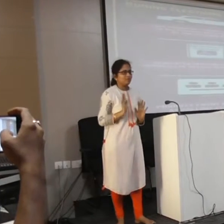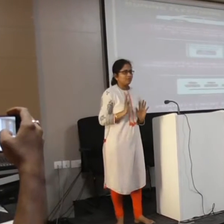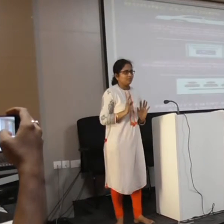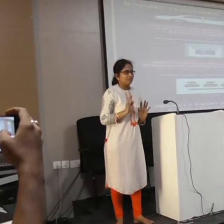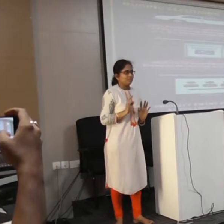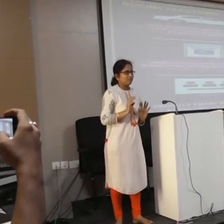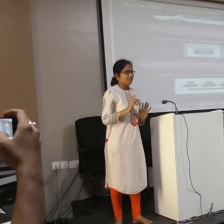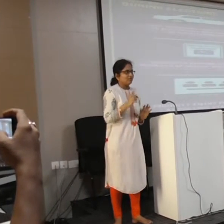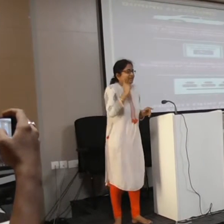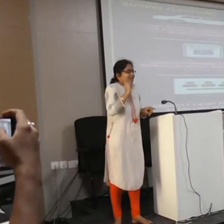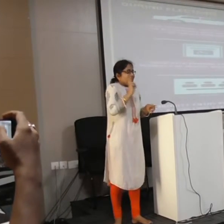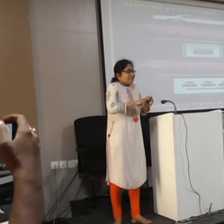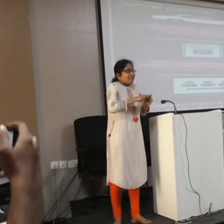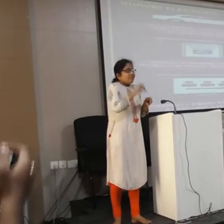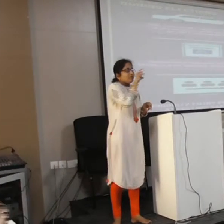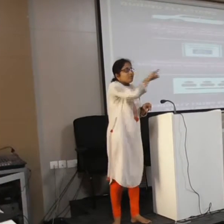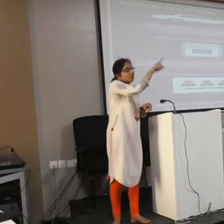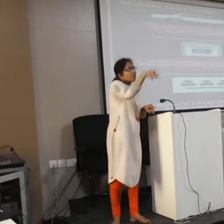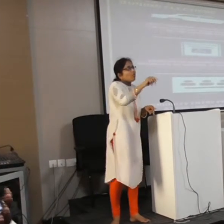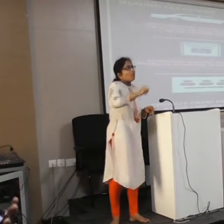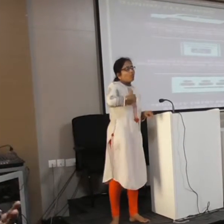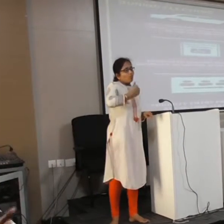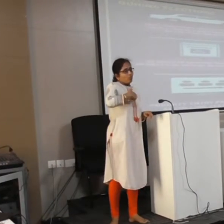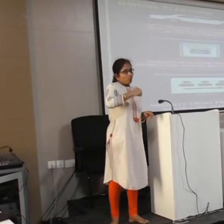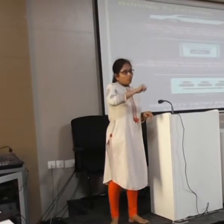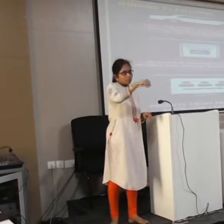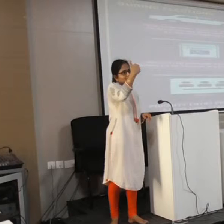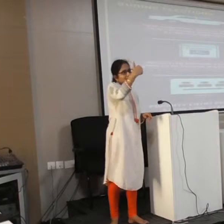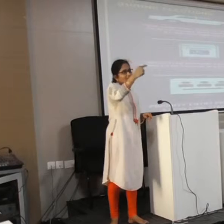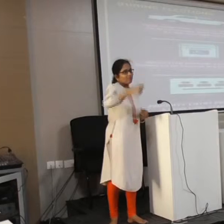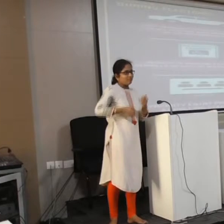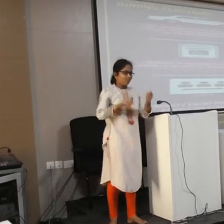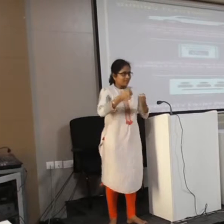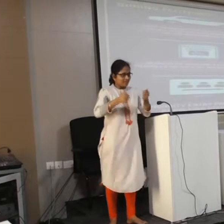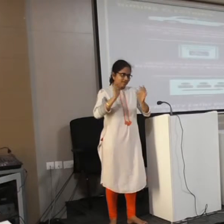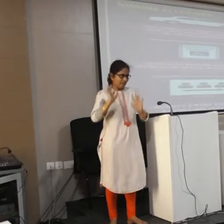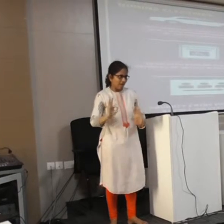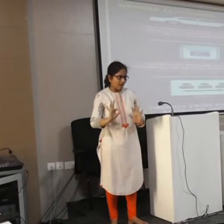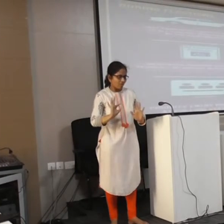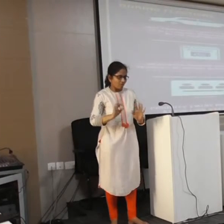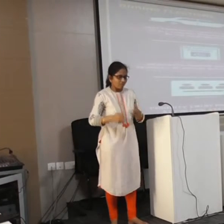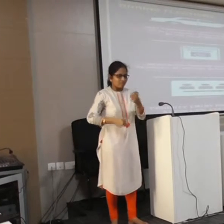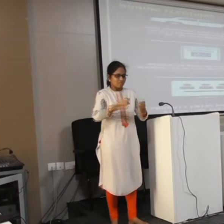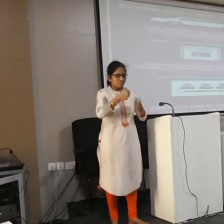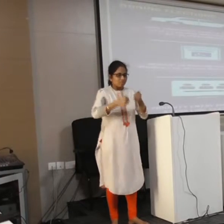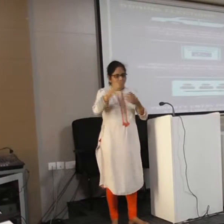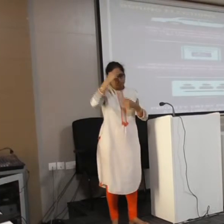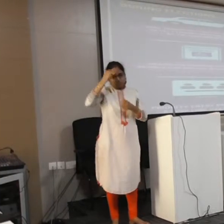and most important,